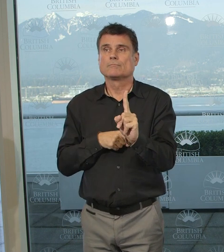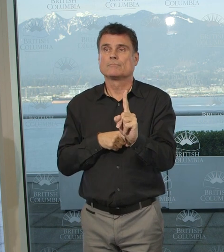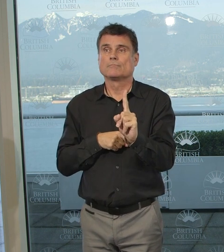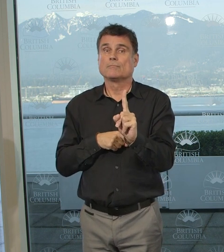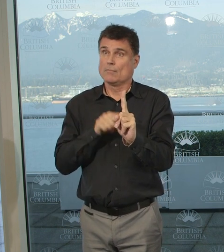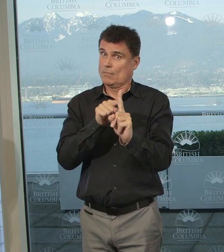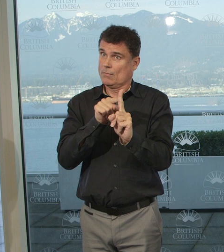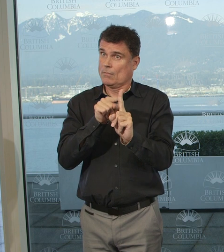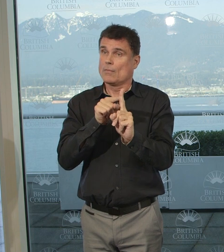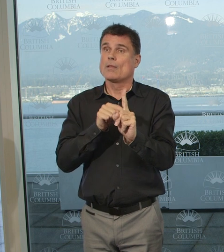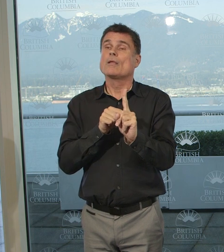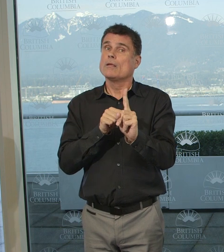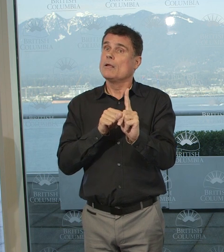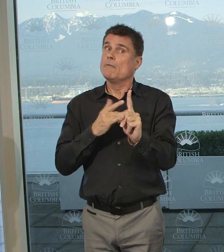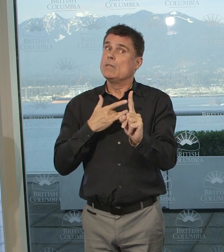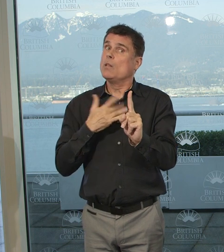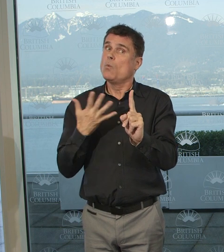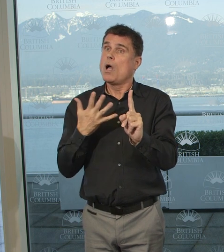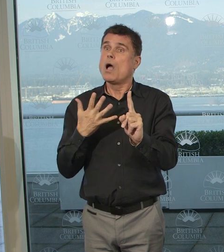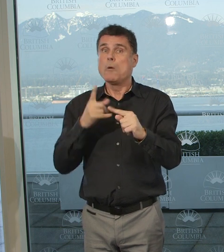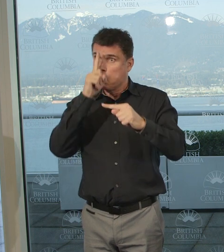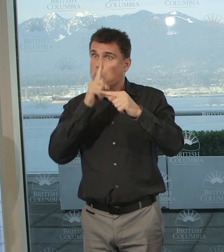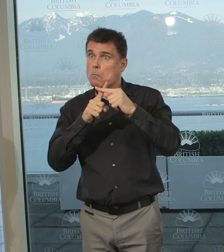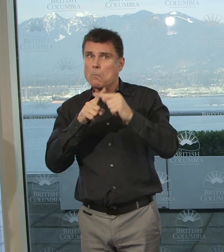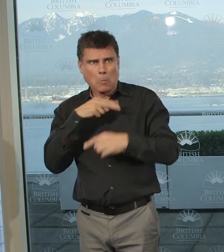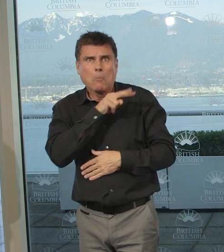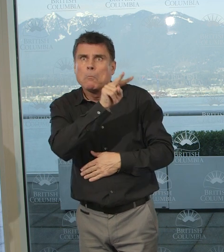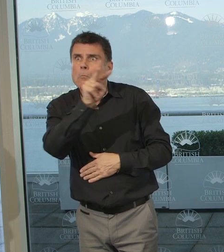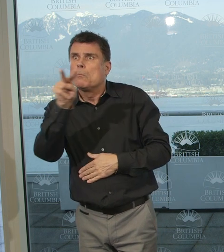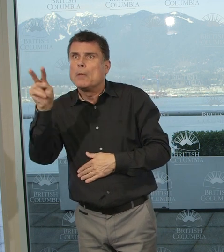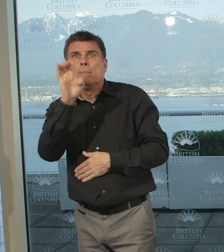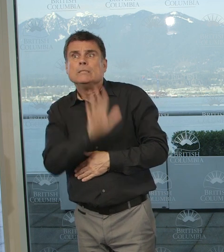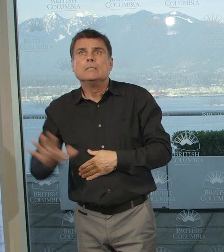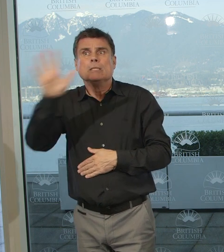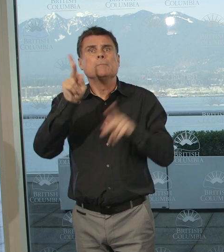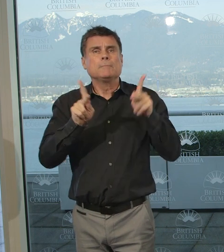by some of the things that we've been seeing here across the province in people physically distancing